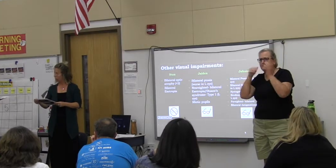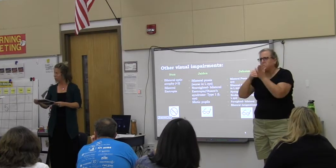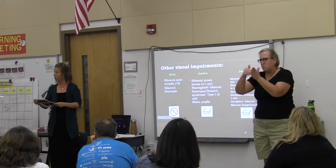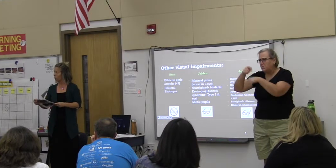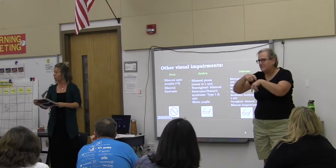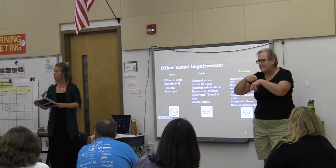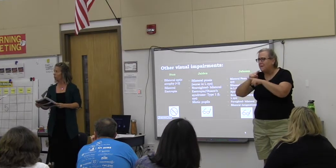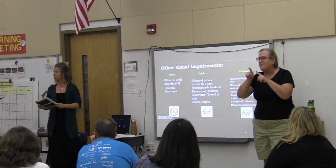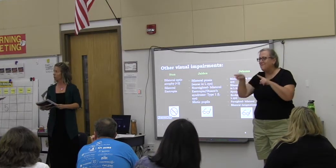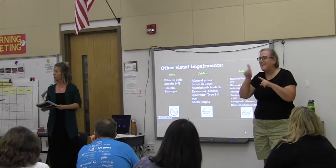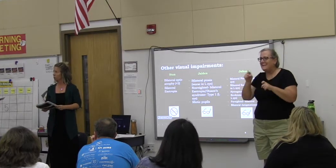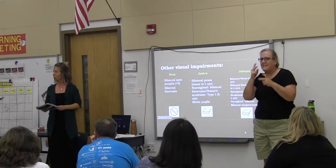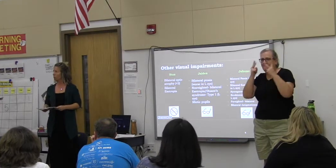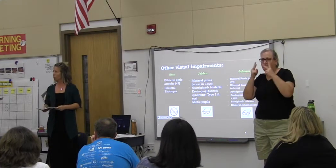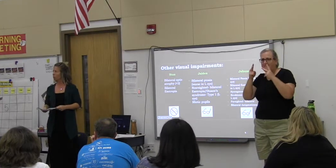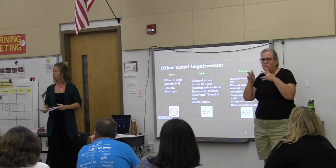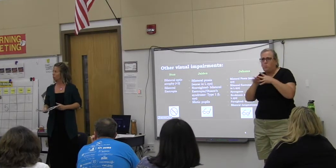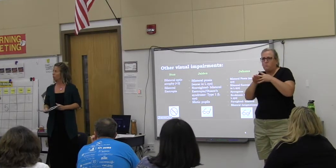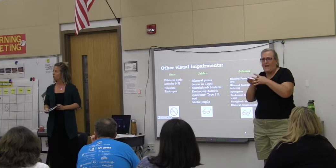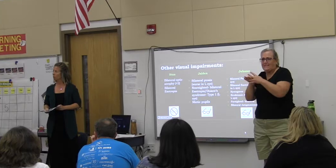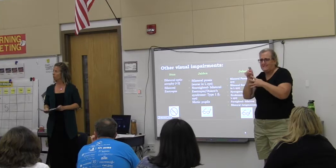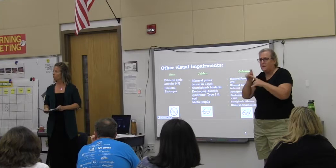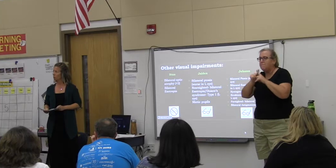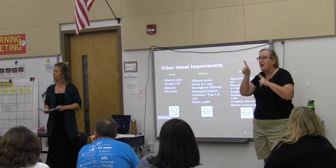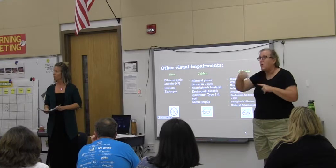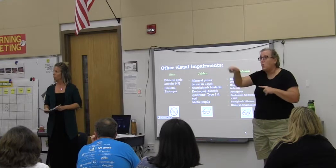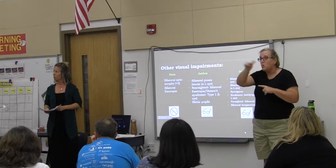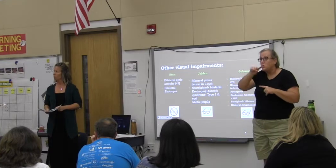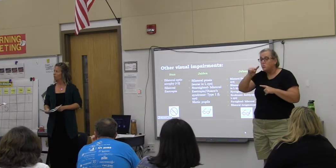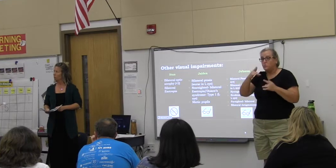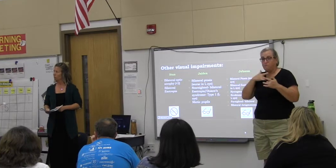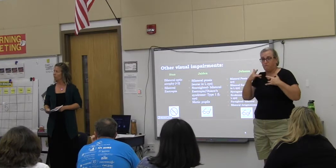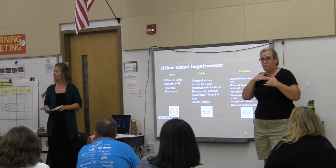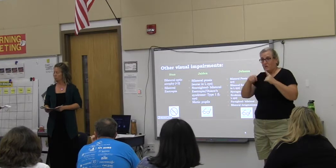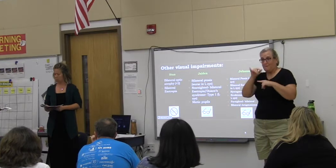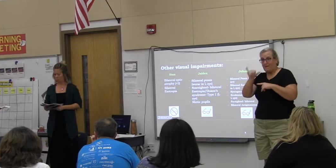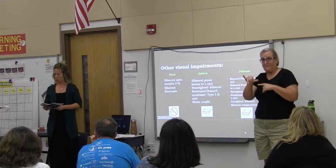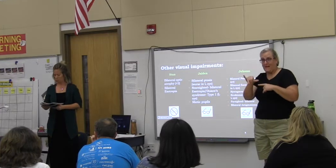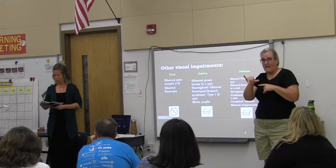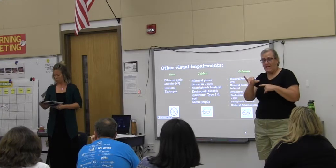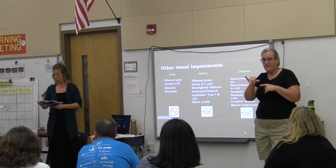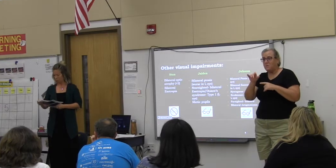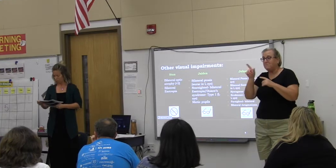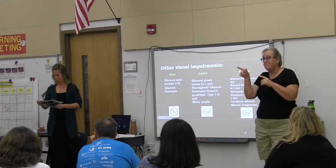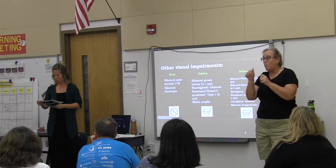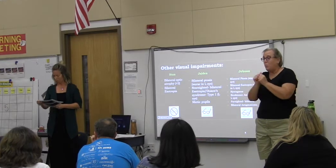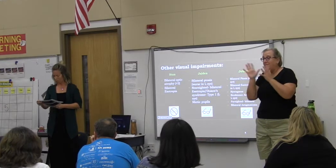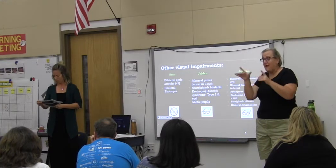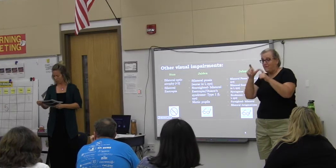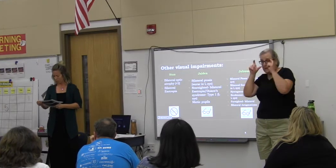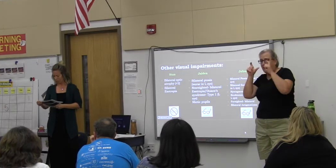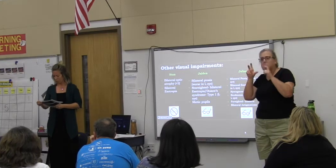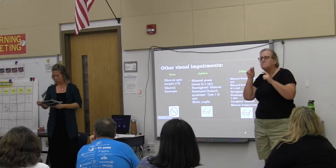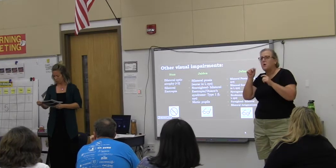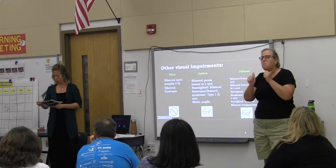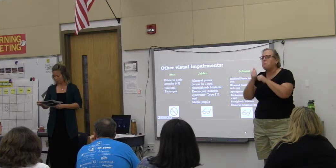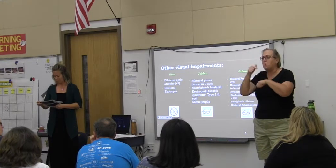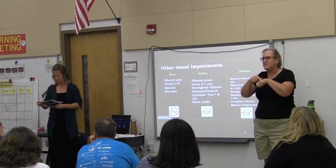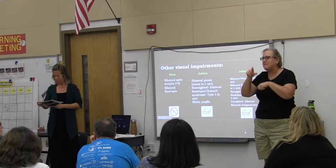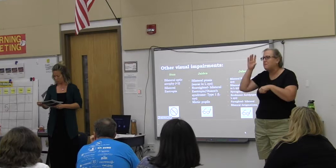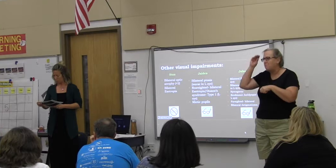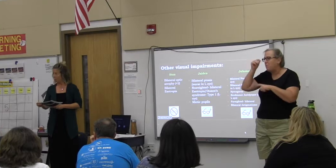probably go into that later. But just so you guys know, you probably won't have to worry about without their glasses on too often, because in general, the